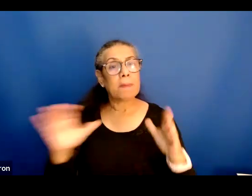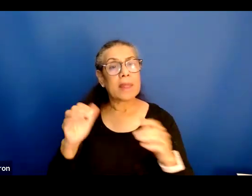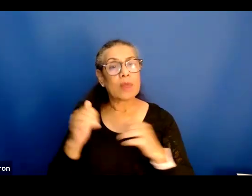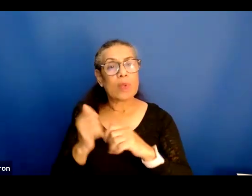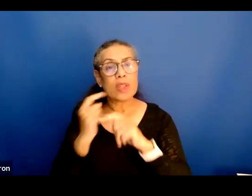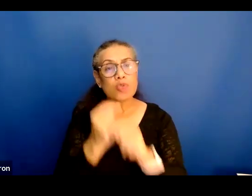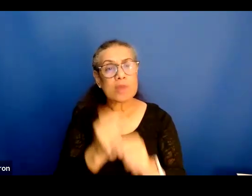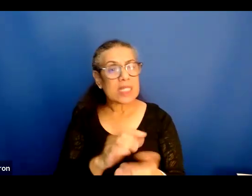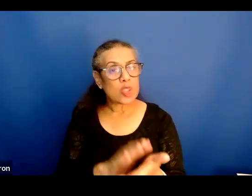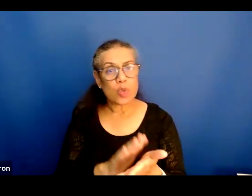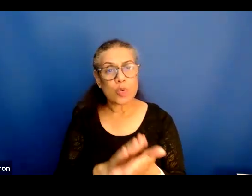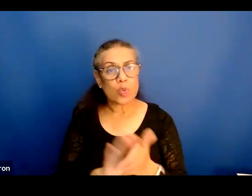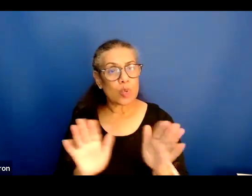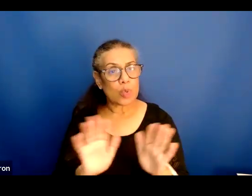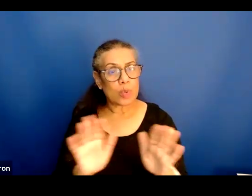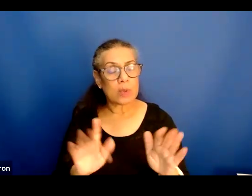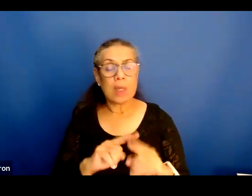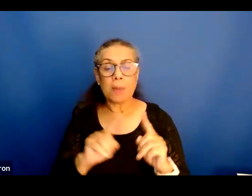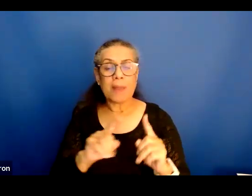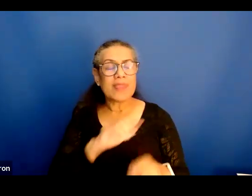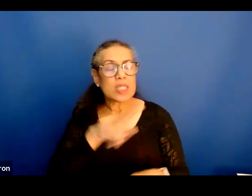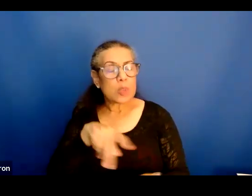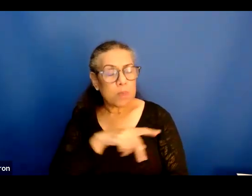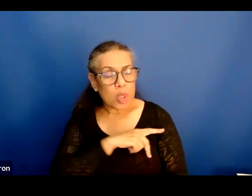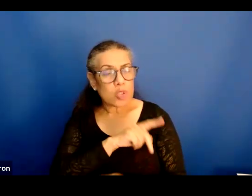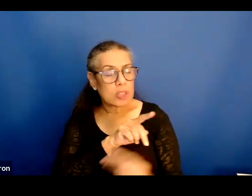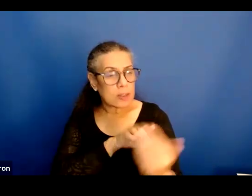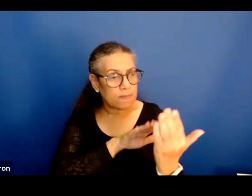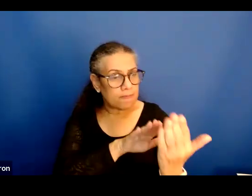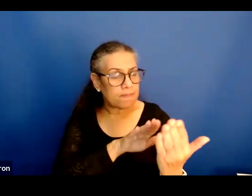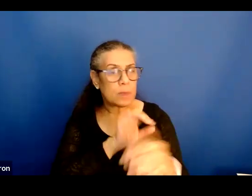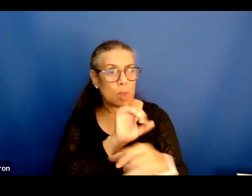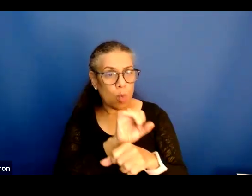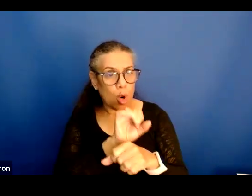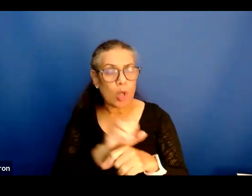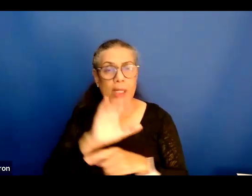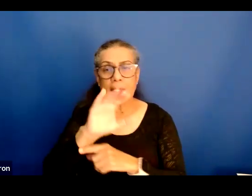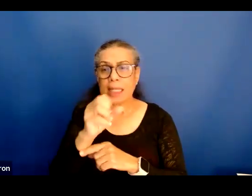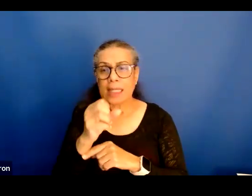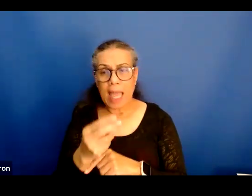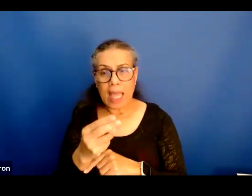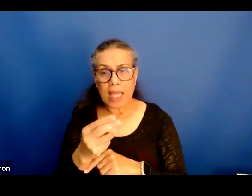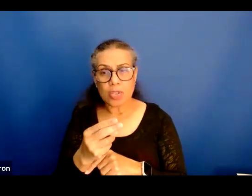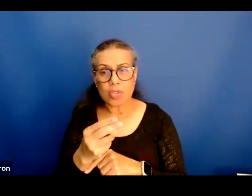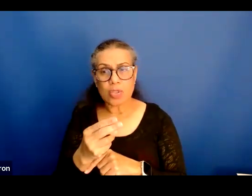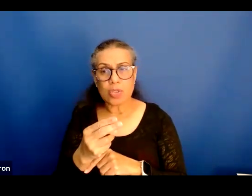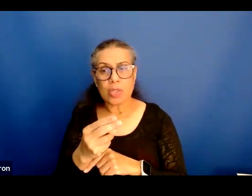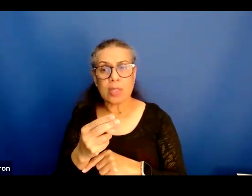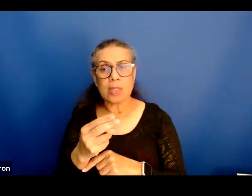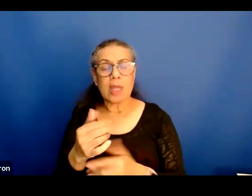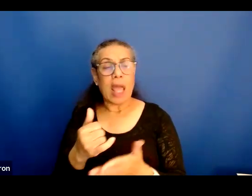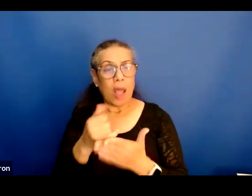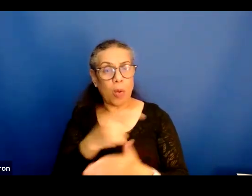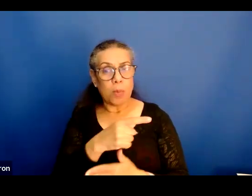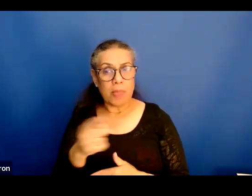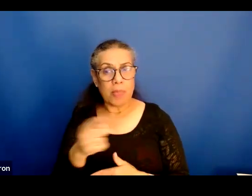traditional institutions. The personalized attention and customized curriculum at Cash enables students from challenging backgrounds